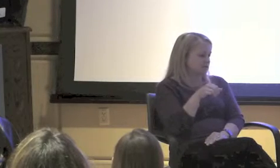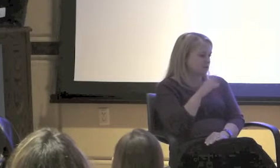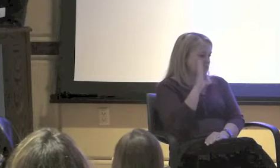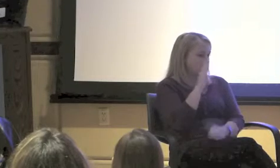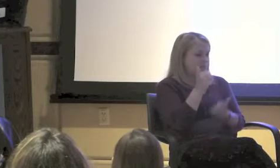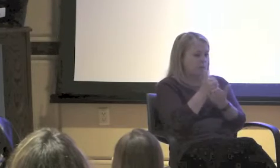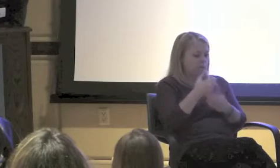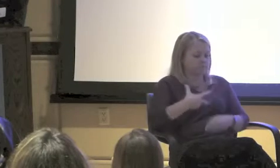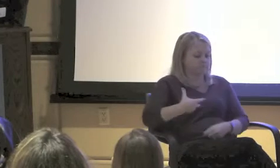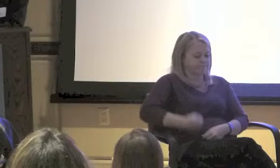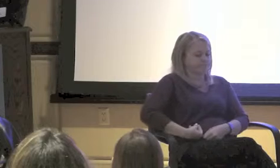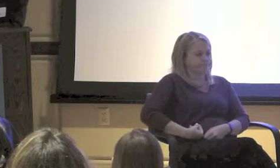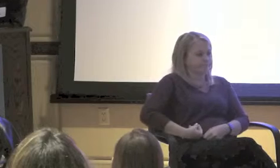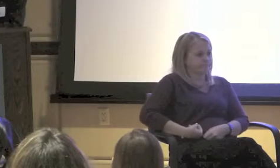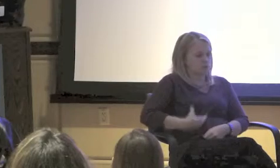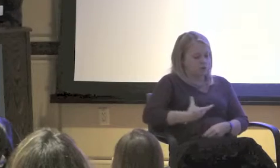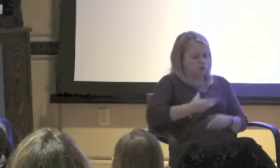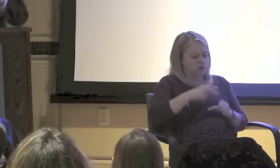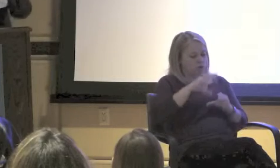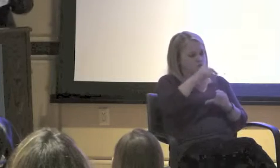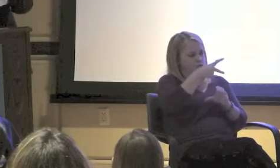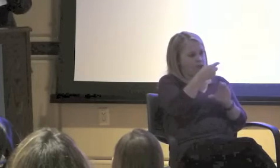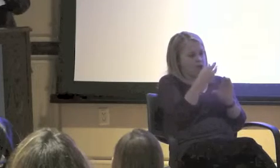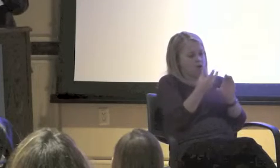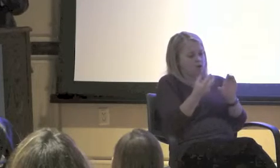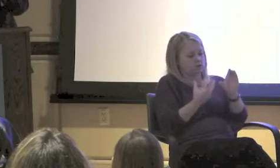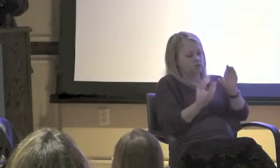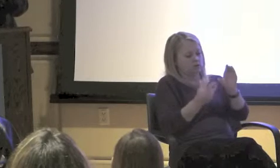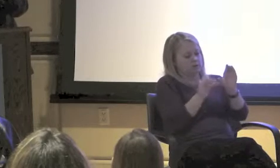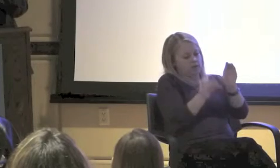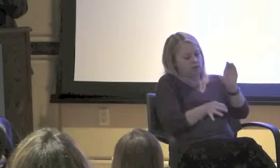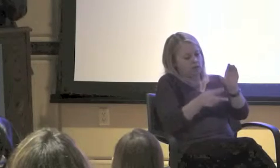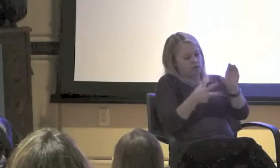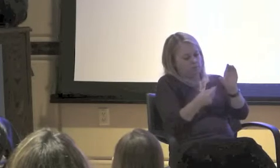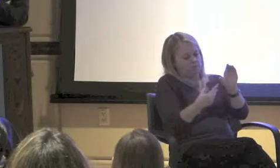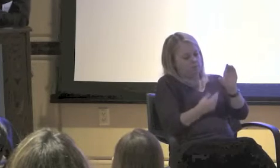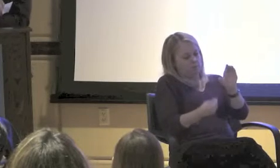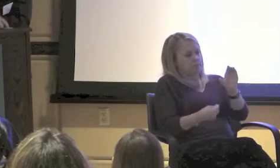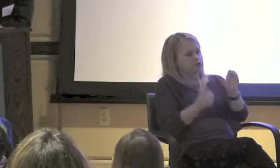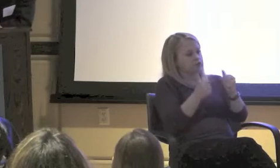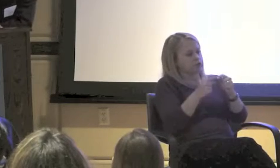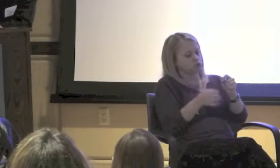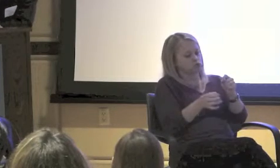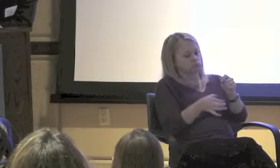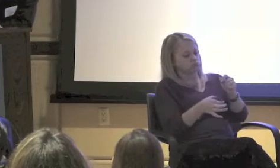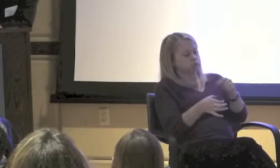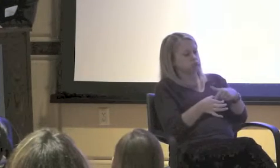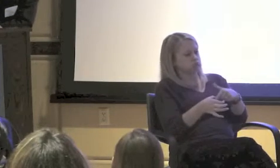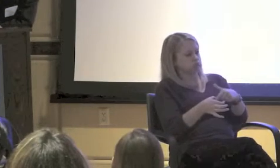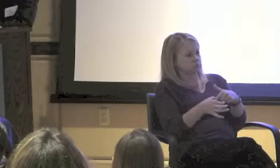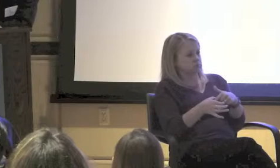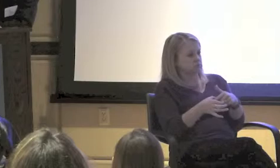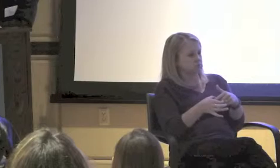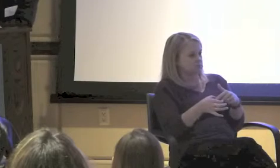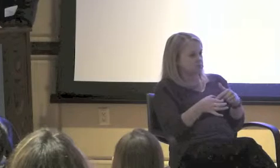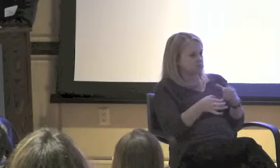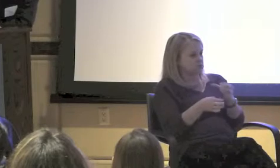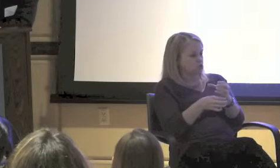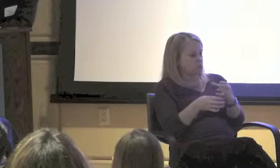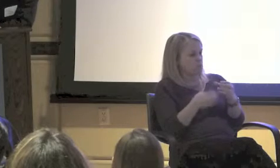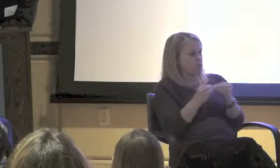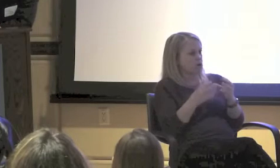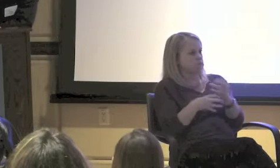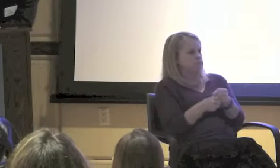that can be injected around the bladder neck to try to bulk that area up so that we have greater resistance so that